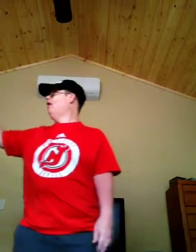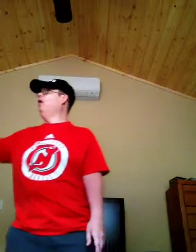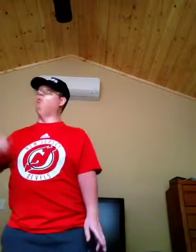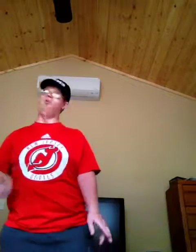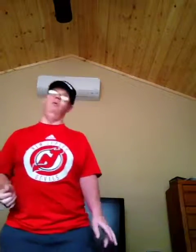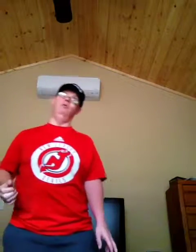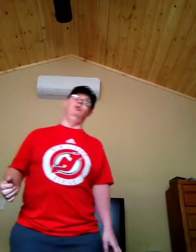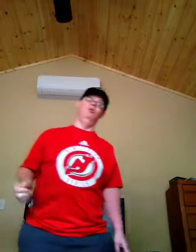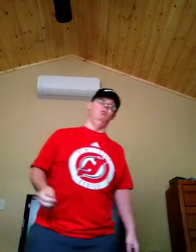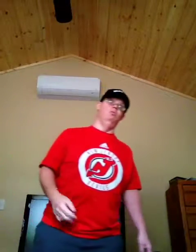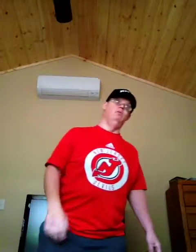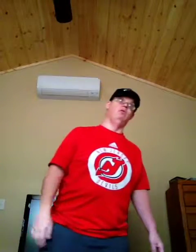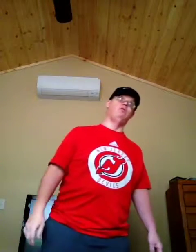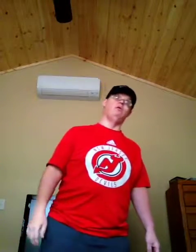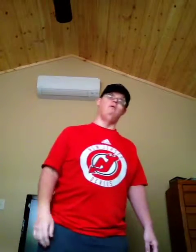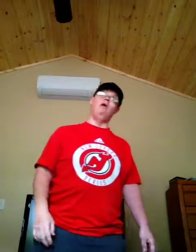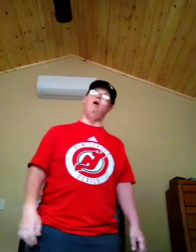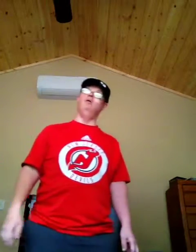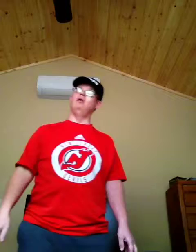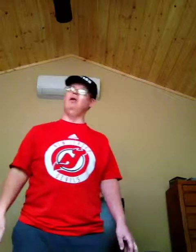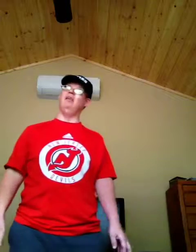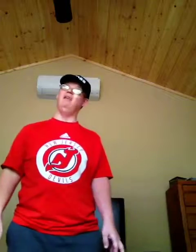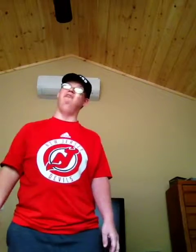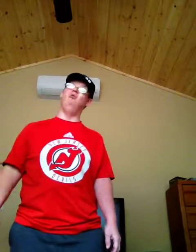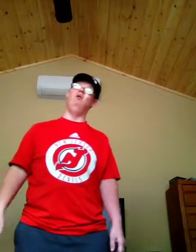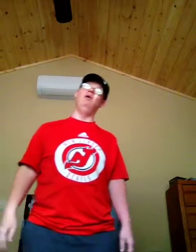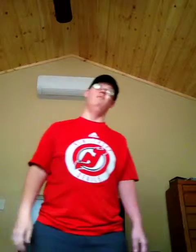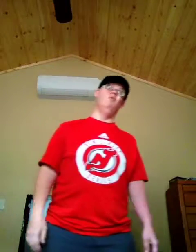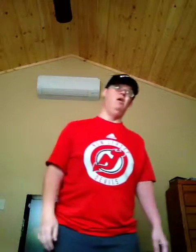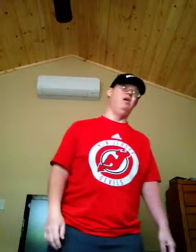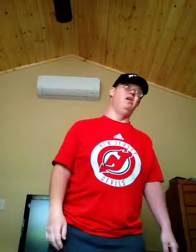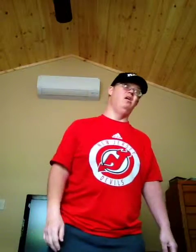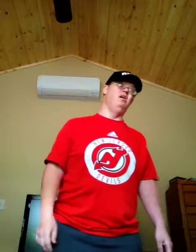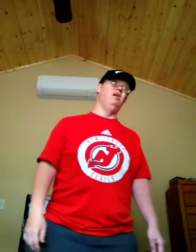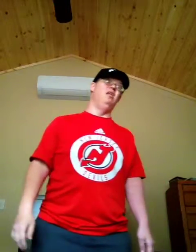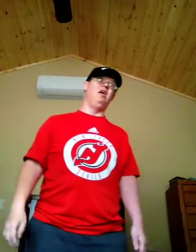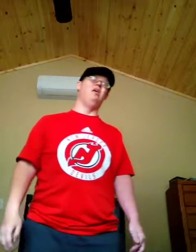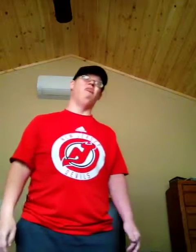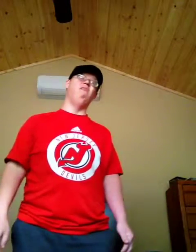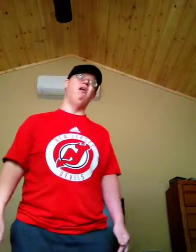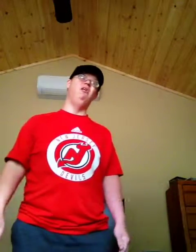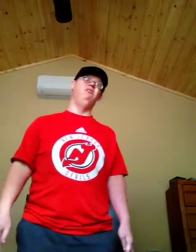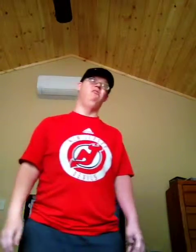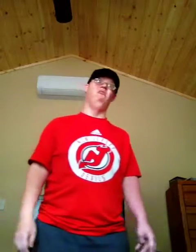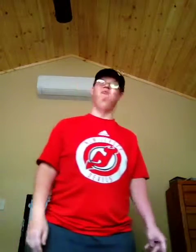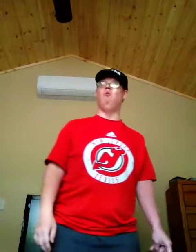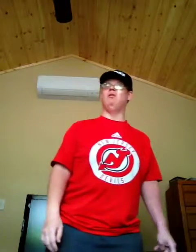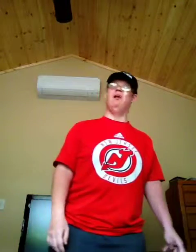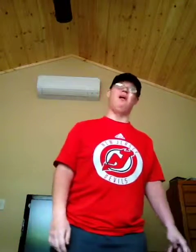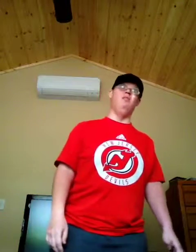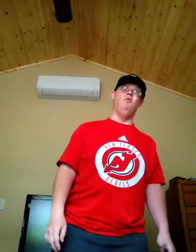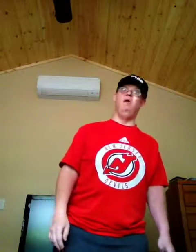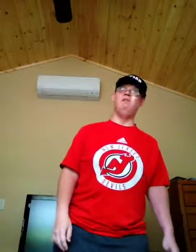he was sleeping too. This was like around like 4 in the morning, like 3 to 4 o'clock in the morning.